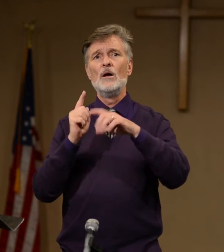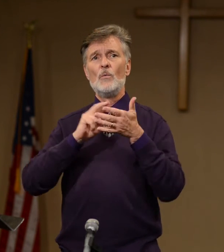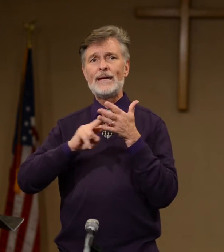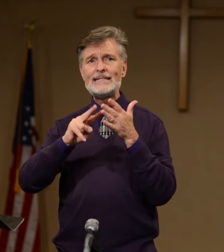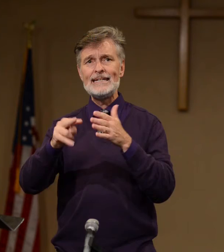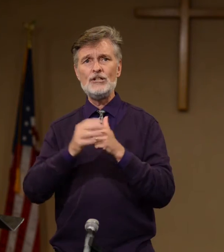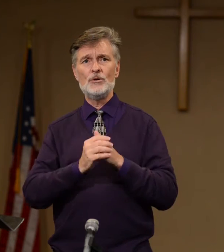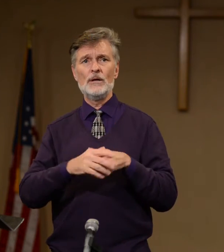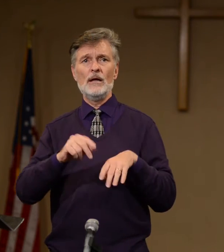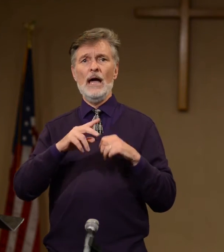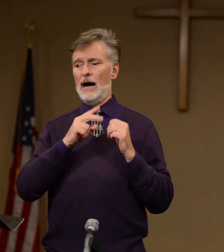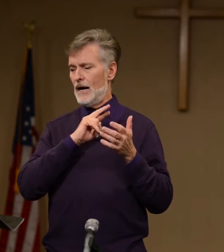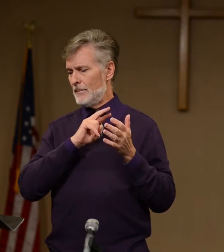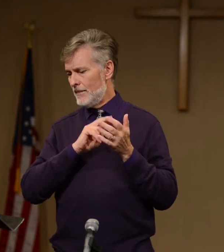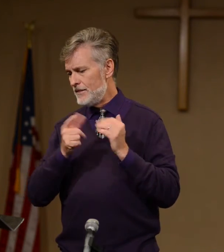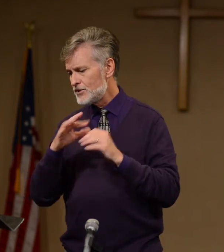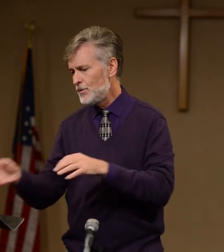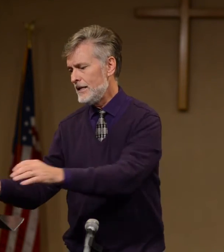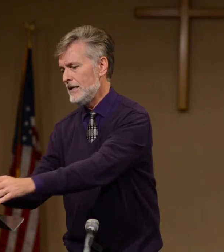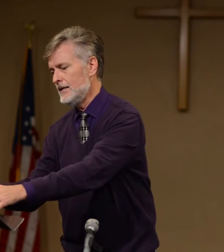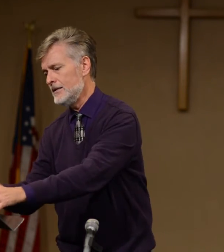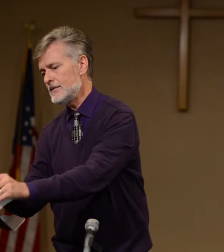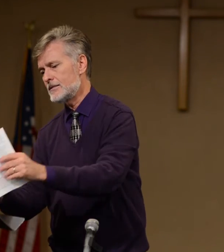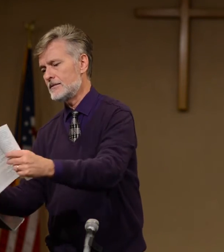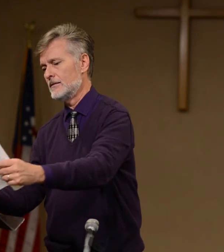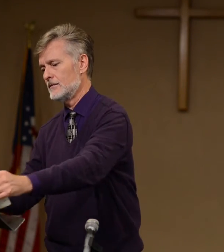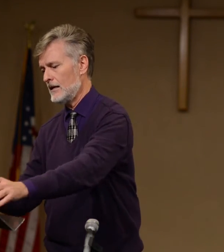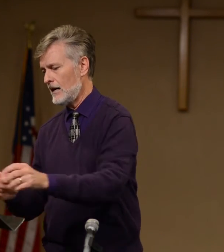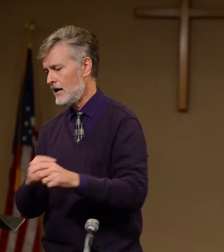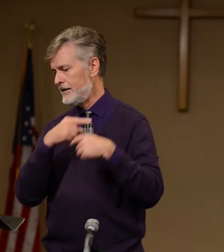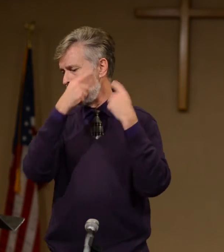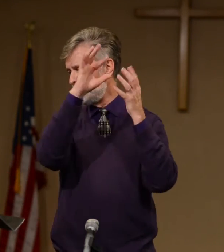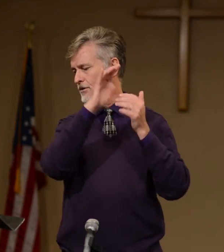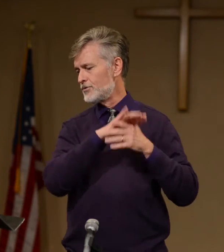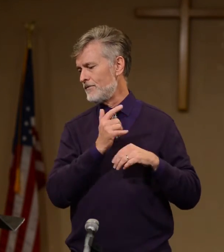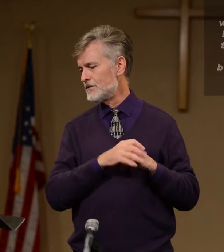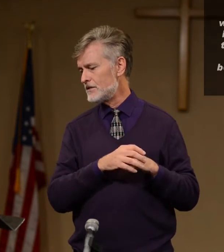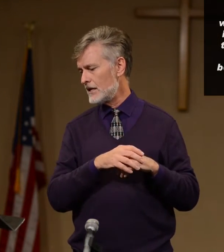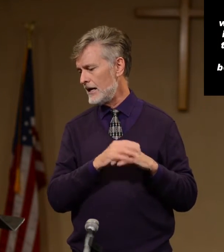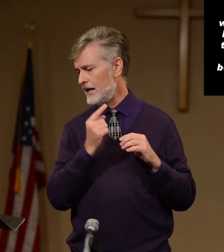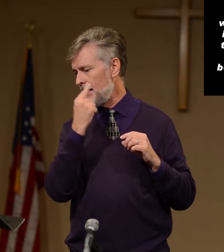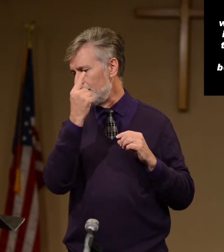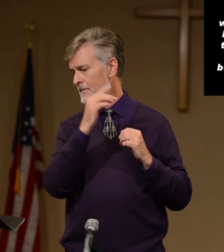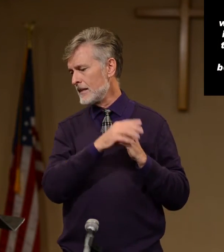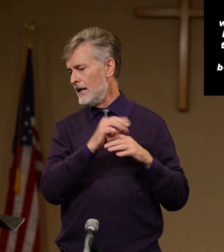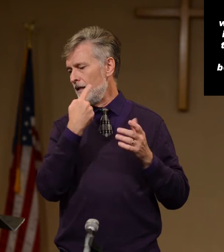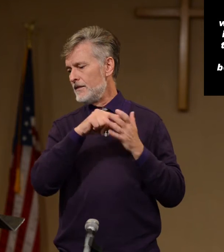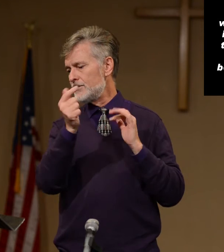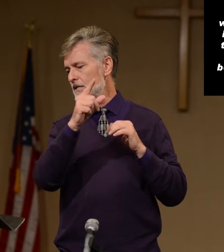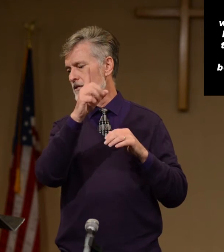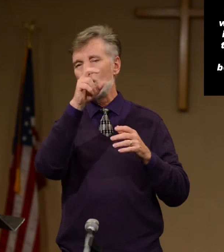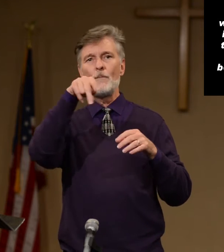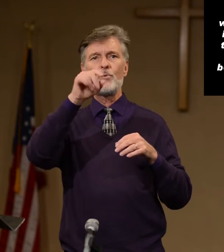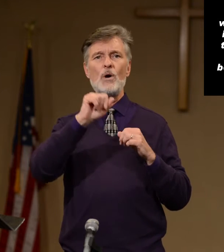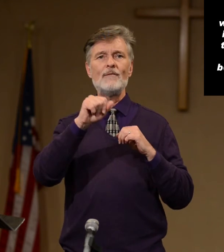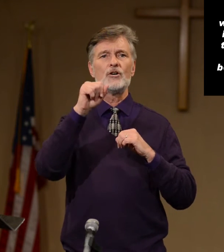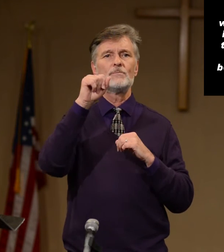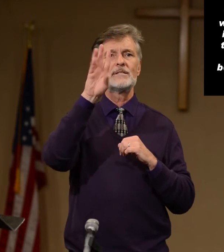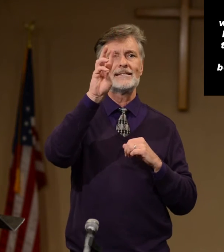We continue. And this one is, I need to put those references up. This is Proverbs